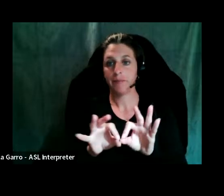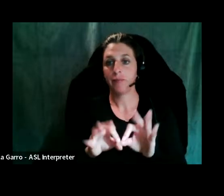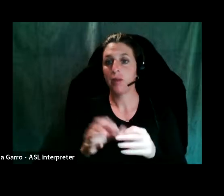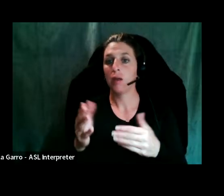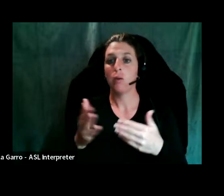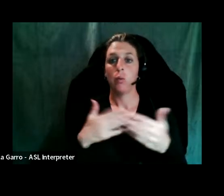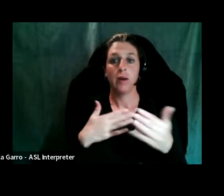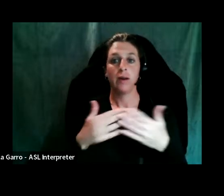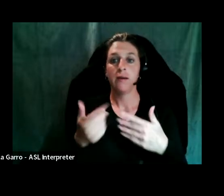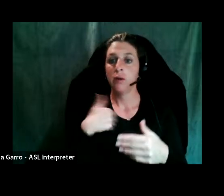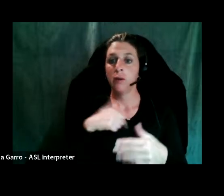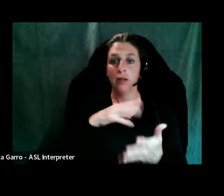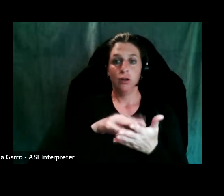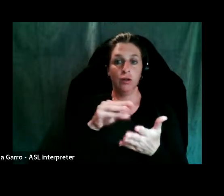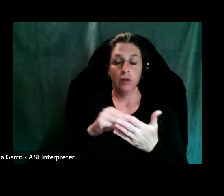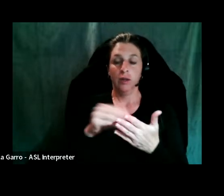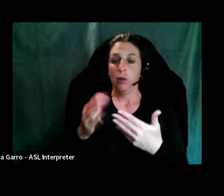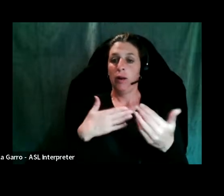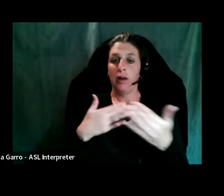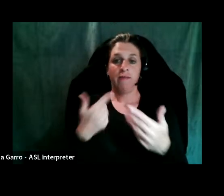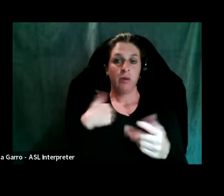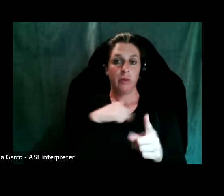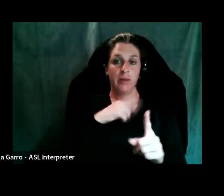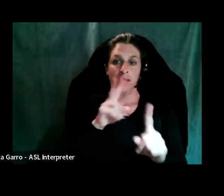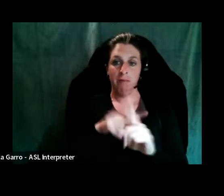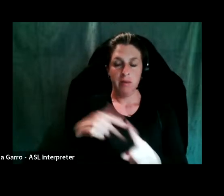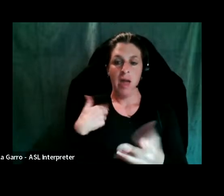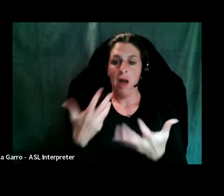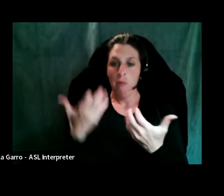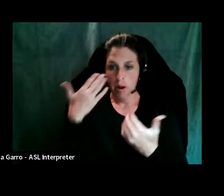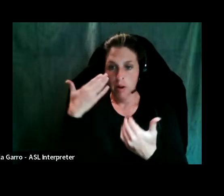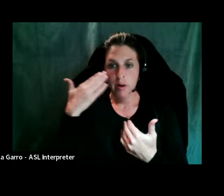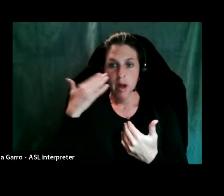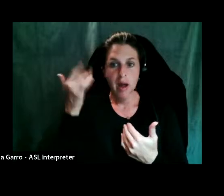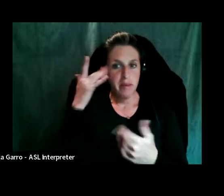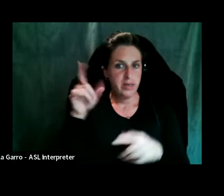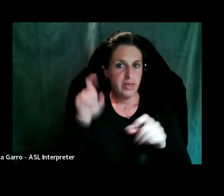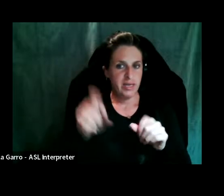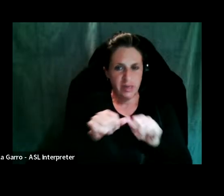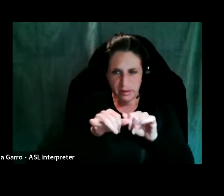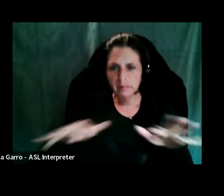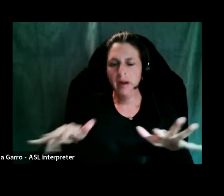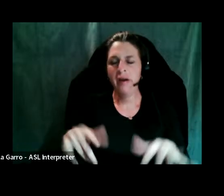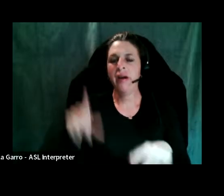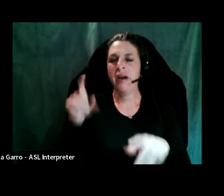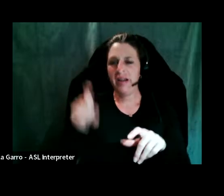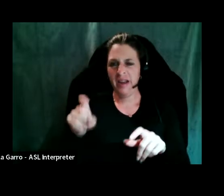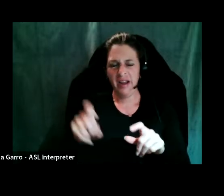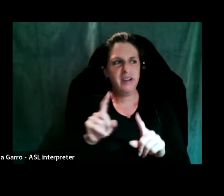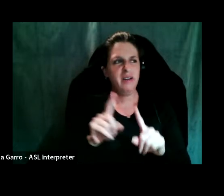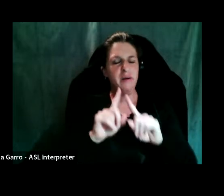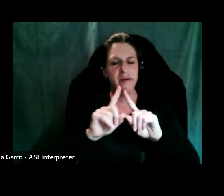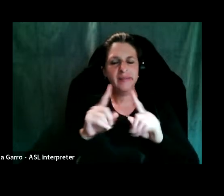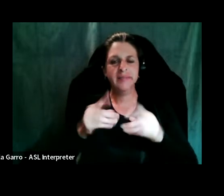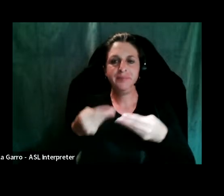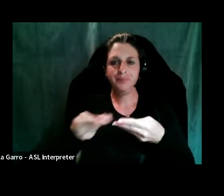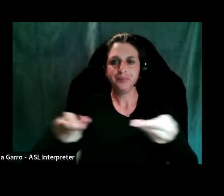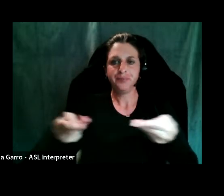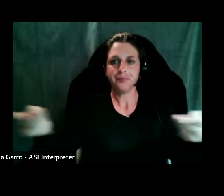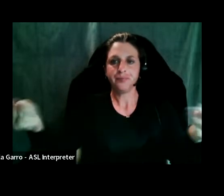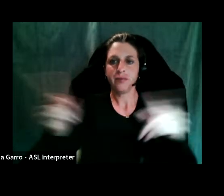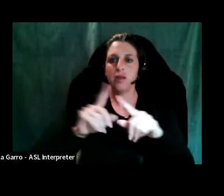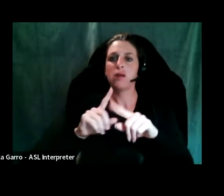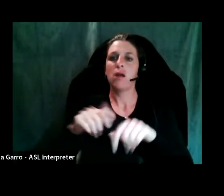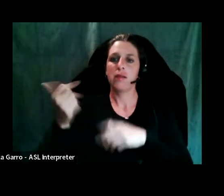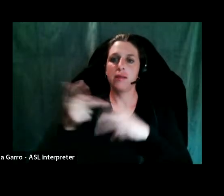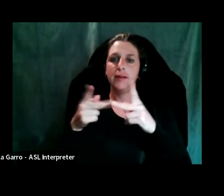Whatever we learn and whatever we implement, I want to know about it, because it needs to spread. It needs to go to other places to take care of this